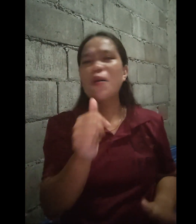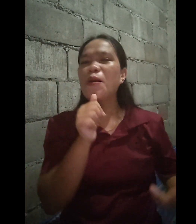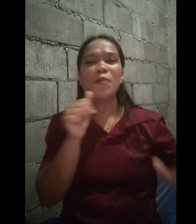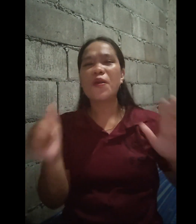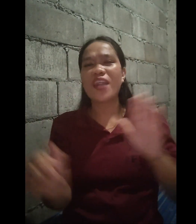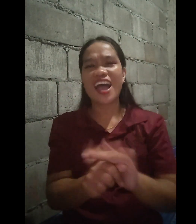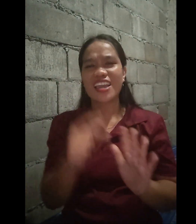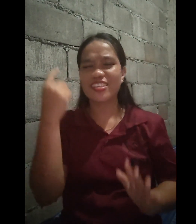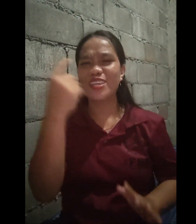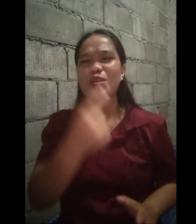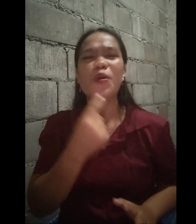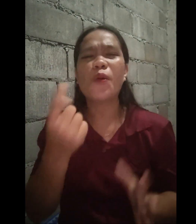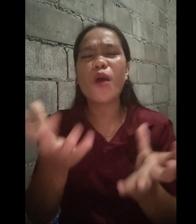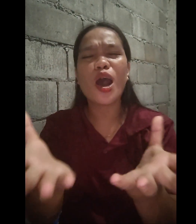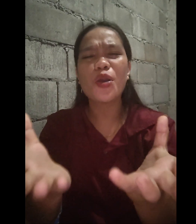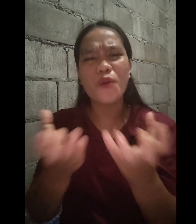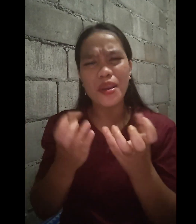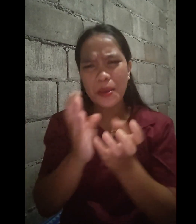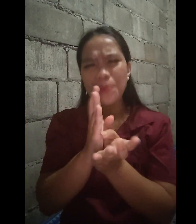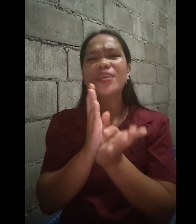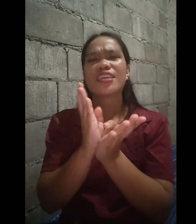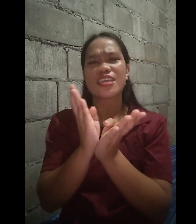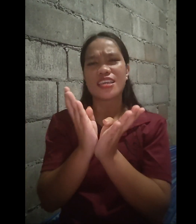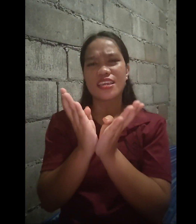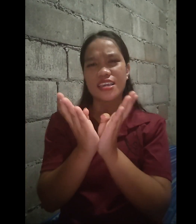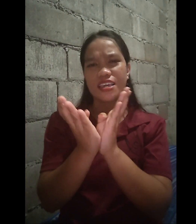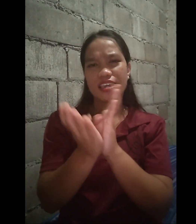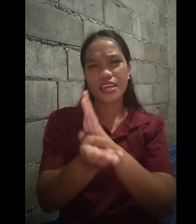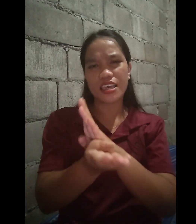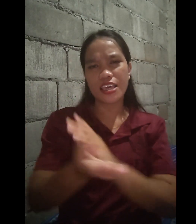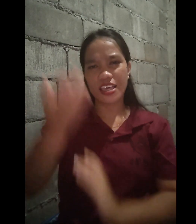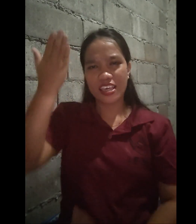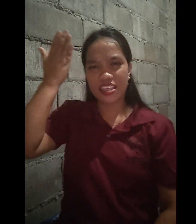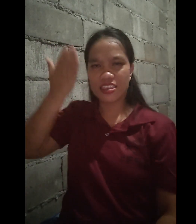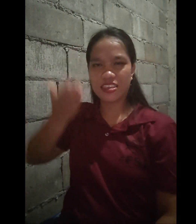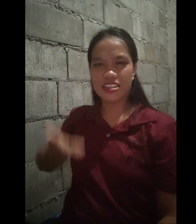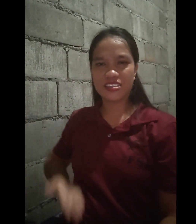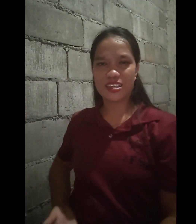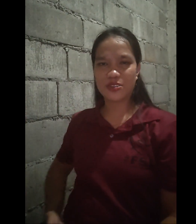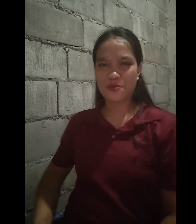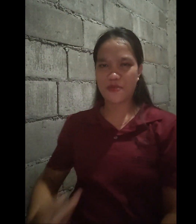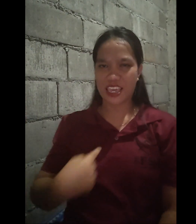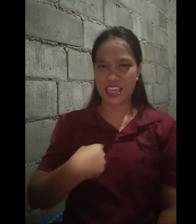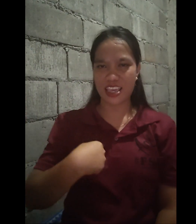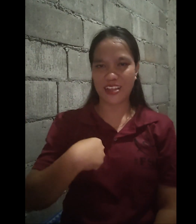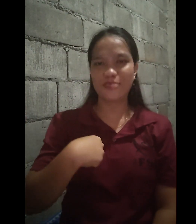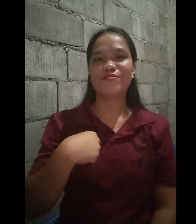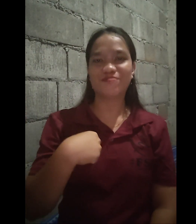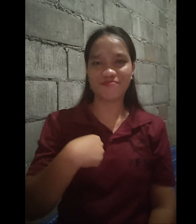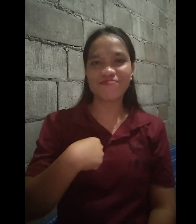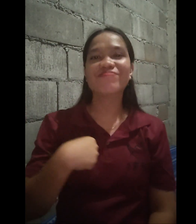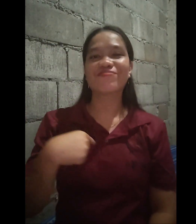in. No more hiding who I wanna be. This is